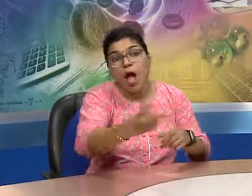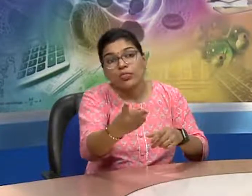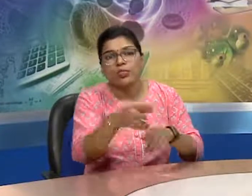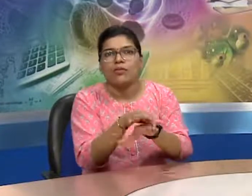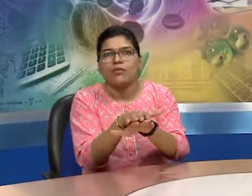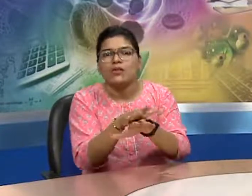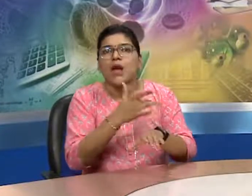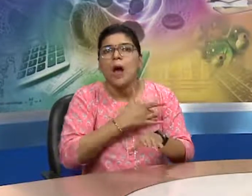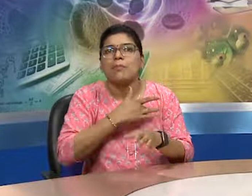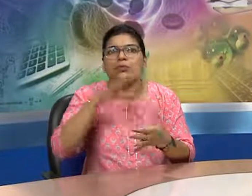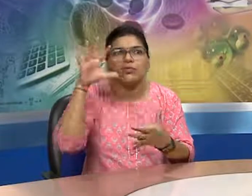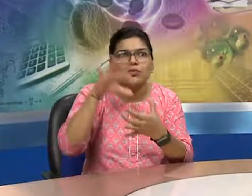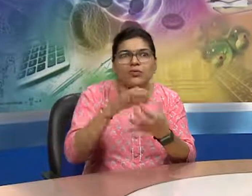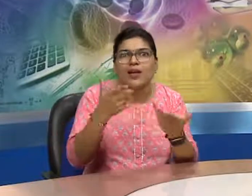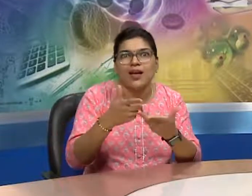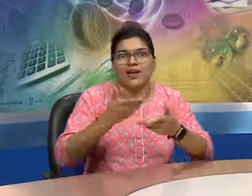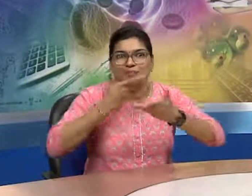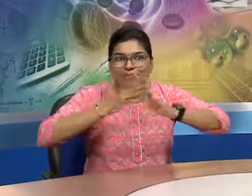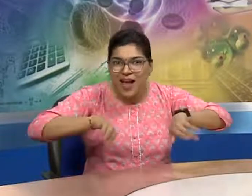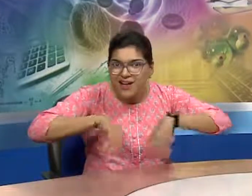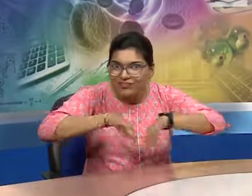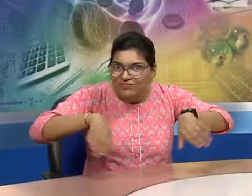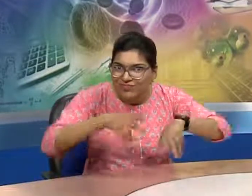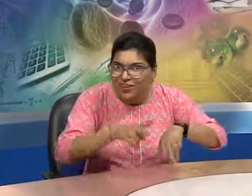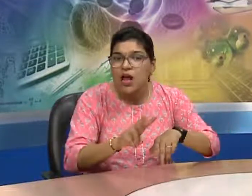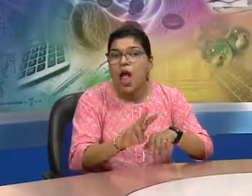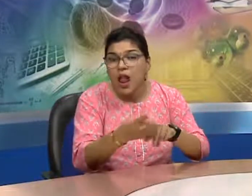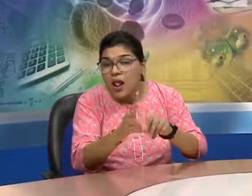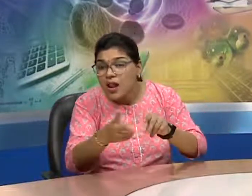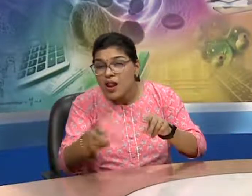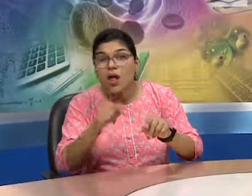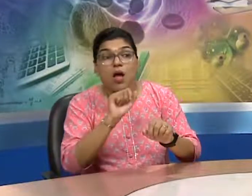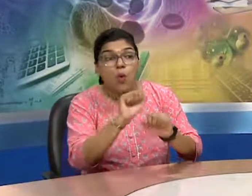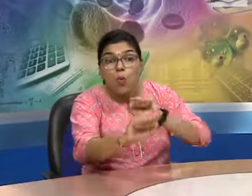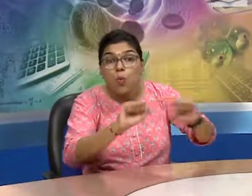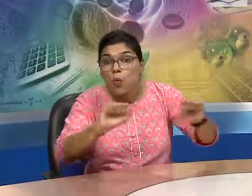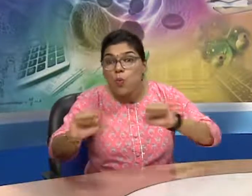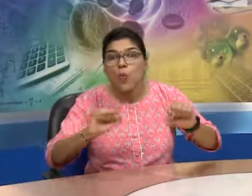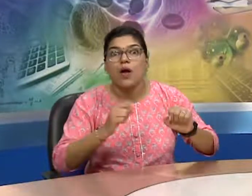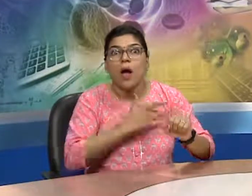all interact as an ecological unit.